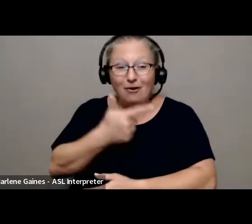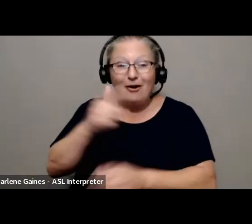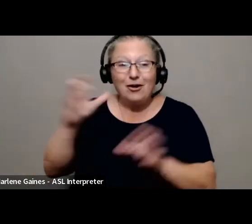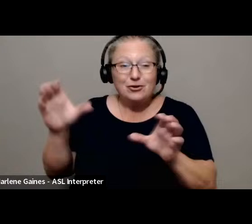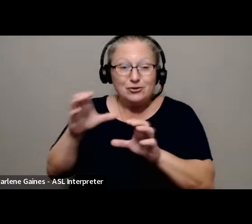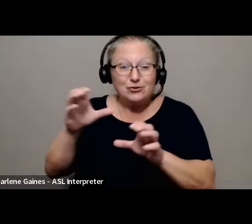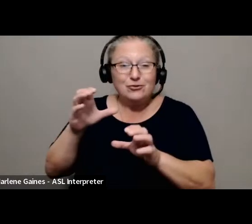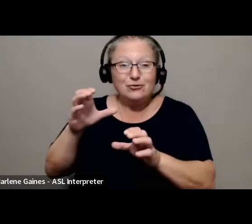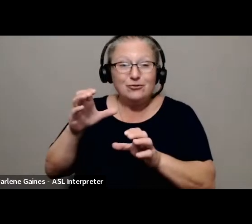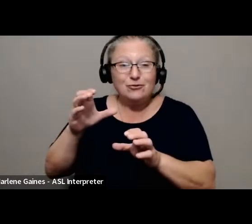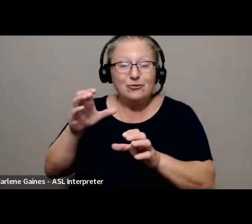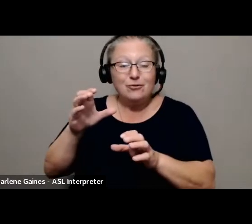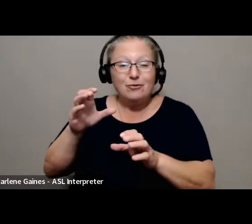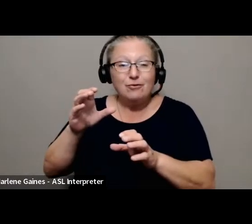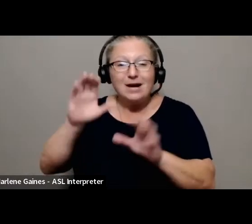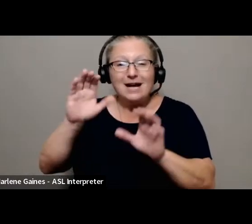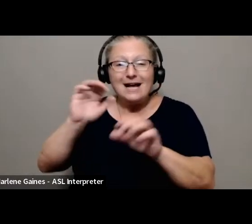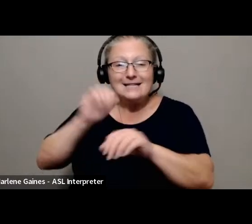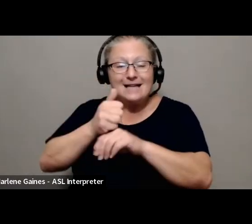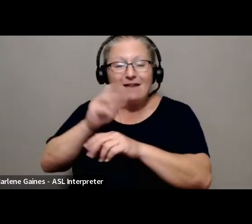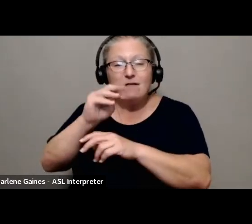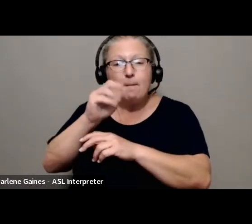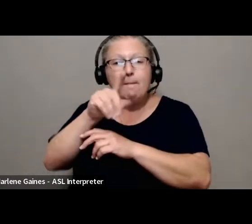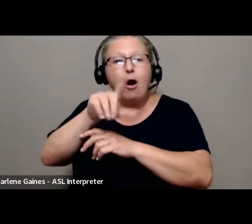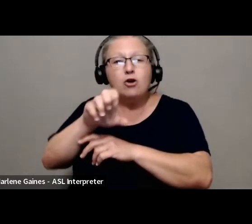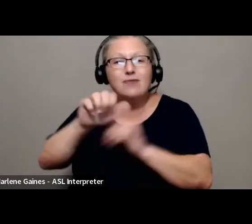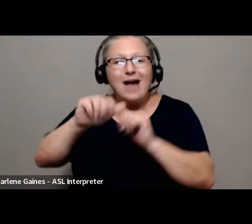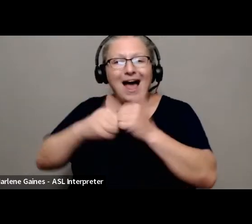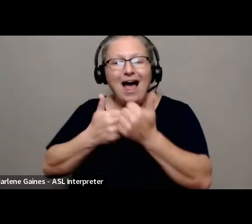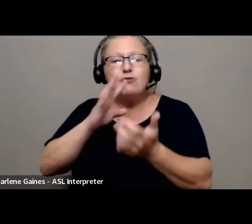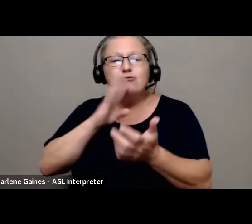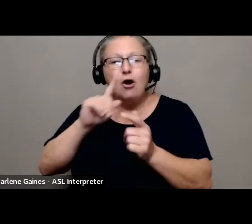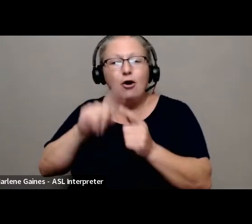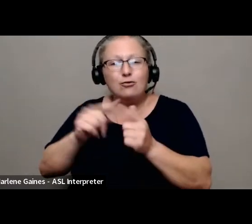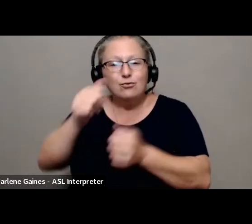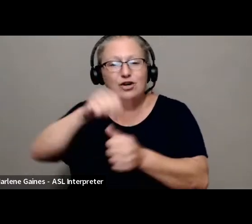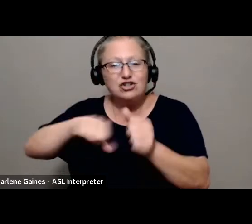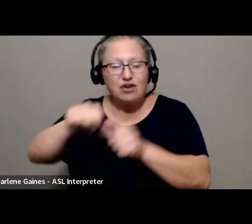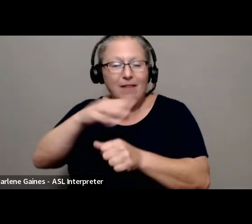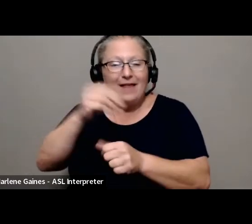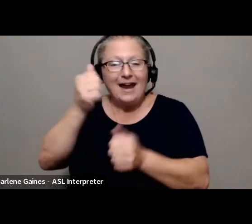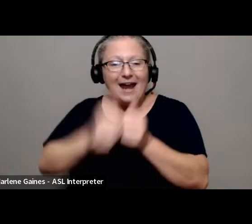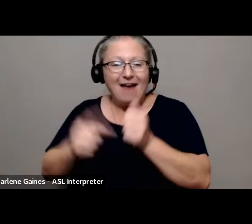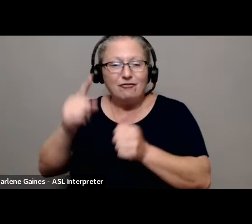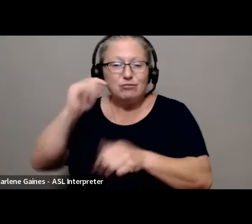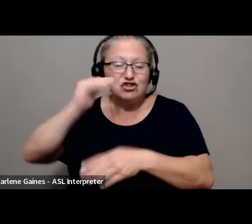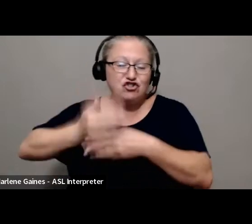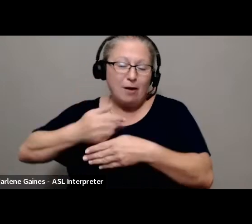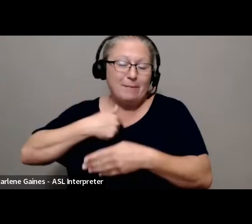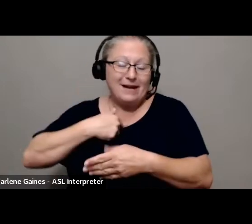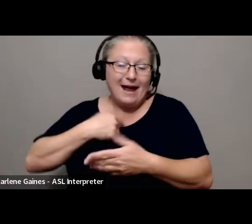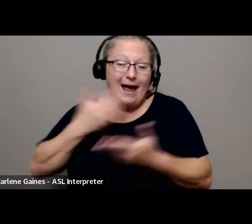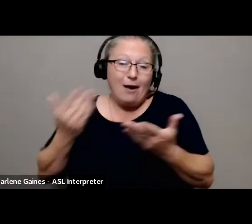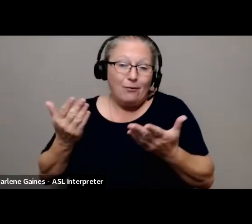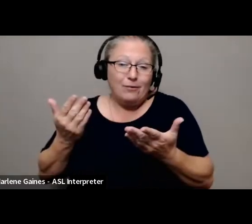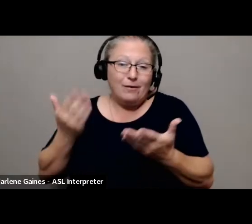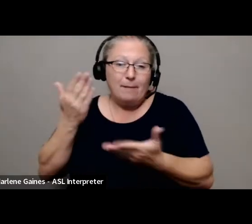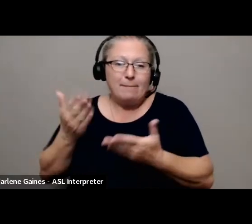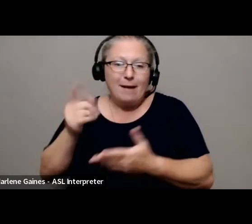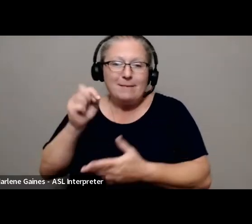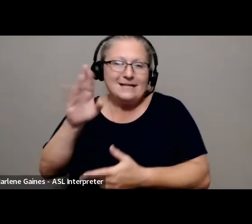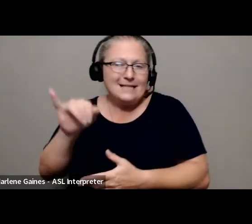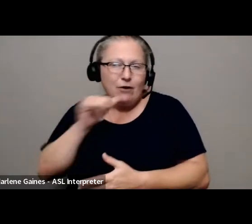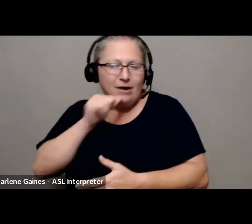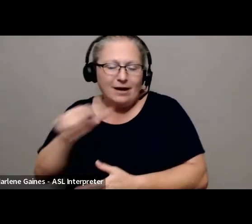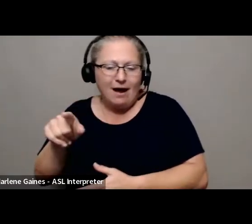do a set of modules about how to talk to each other, and everybody shut me down. Well, maybe Terry